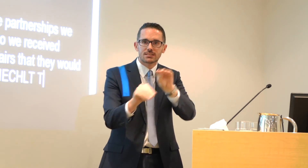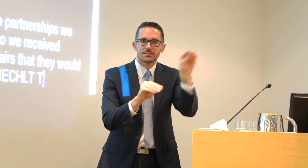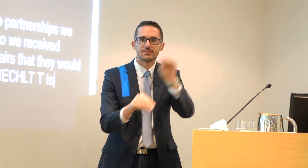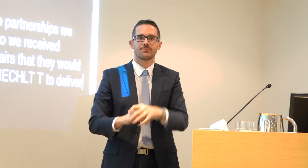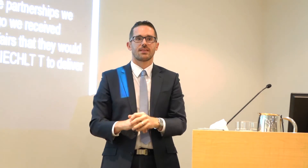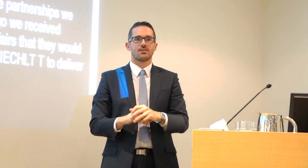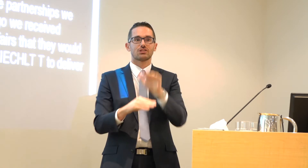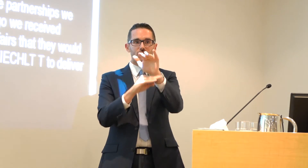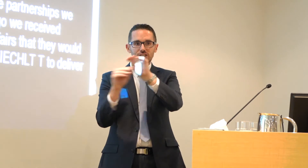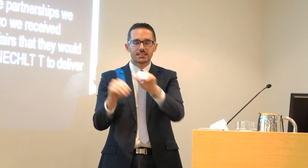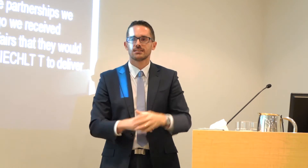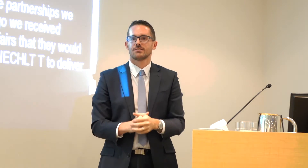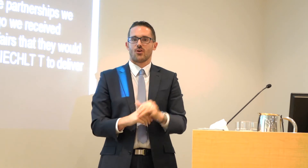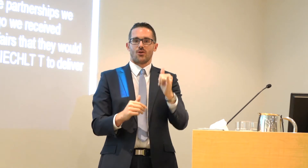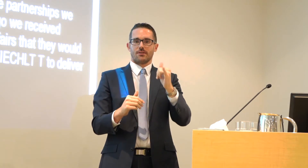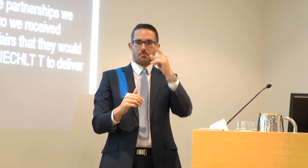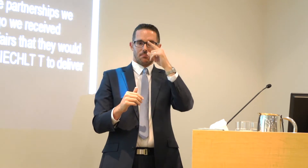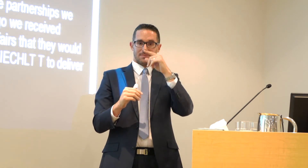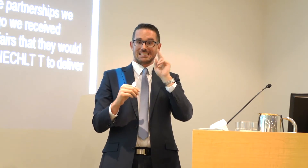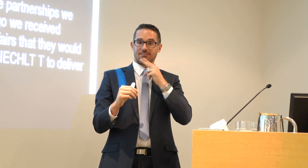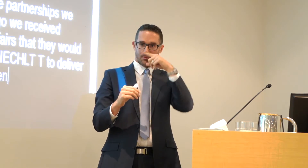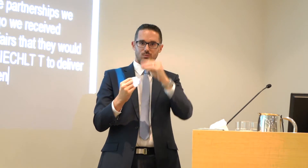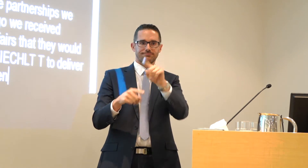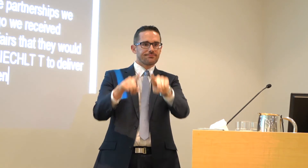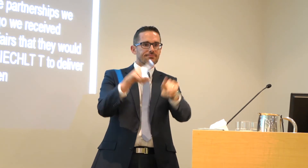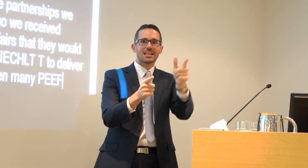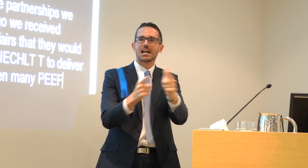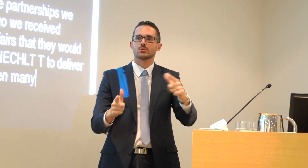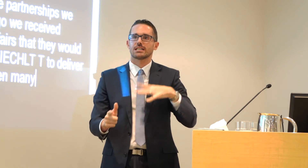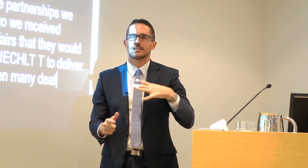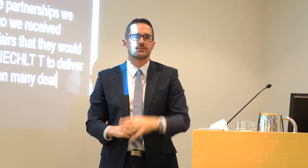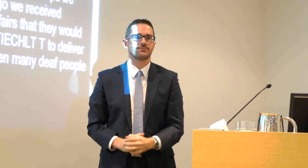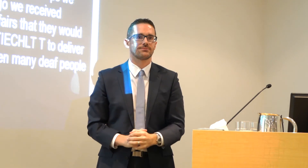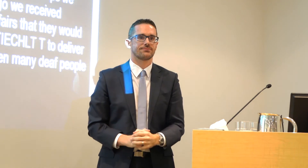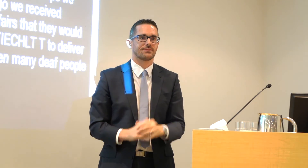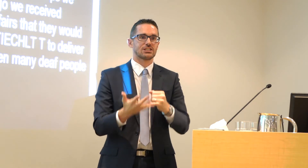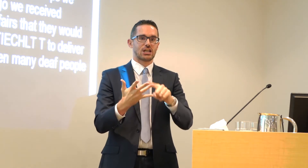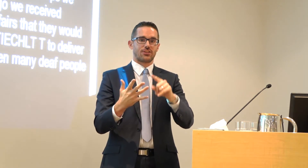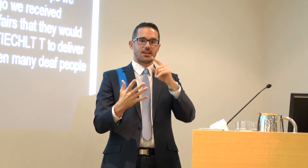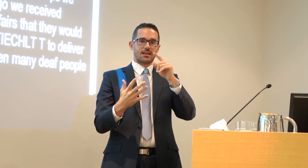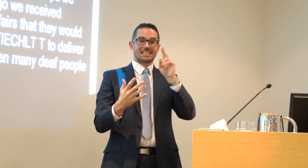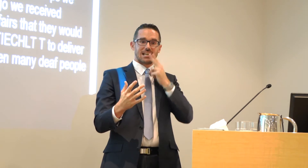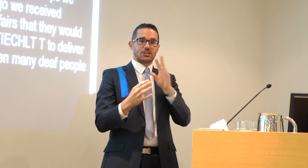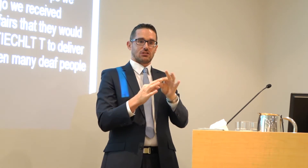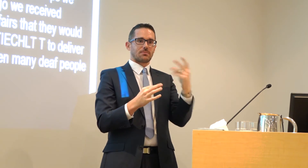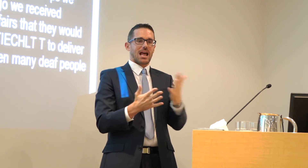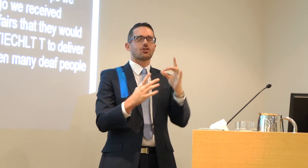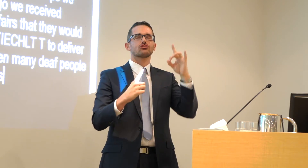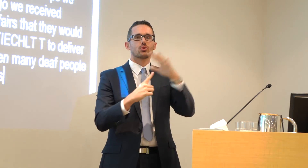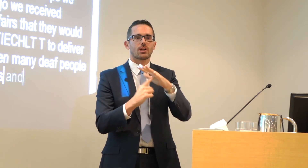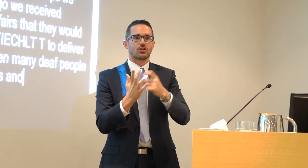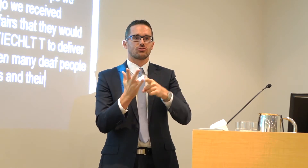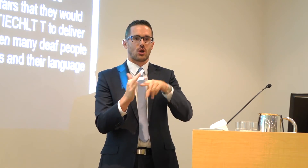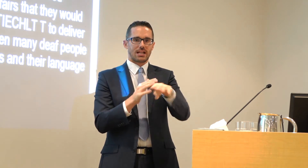interpreters. We're seeing many deaf people moving into our community from migrant backgrounds, and their language needs are quite